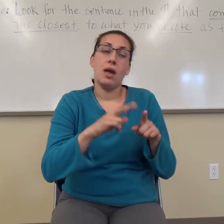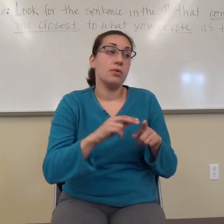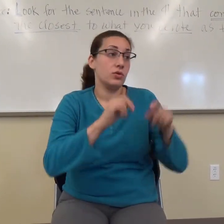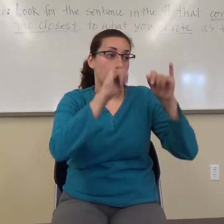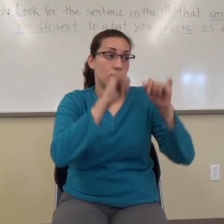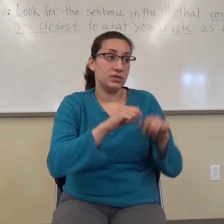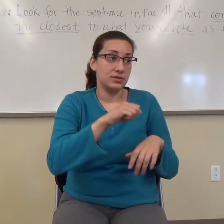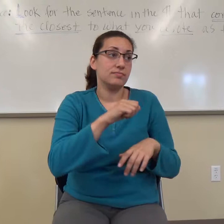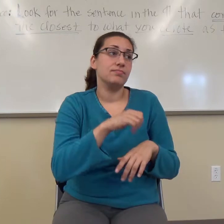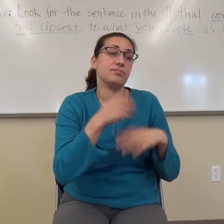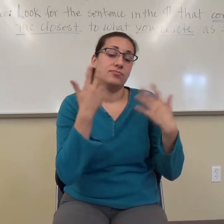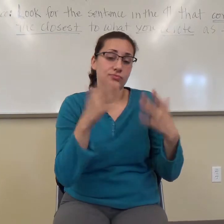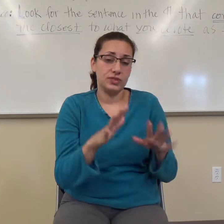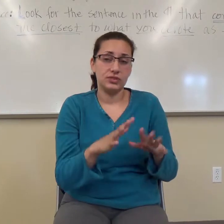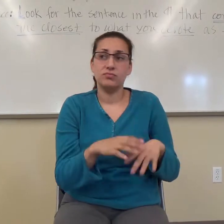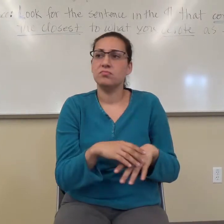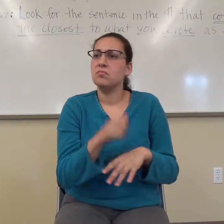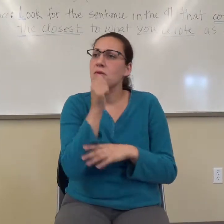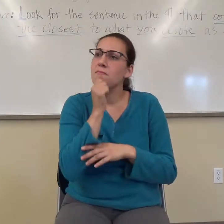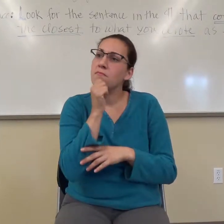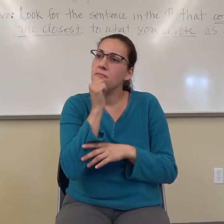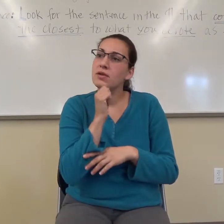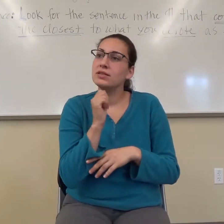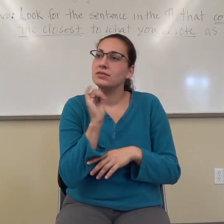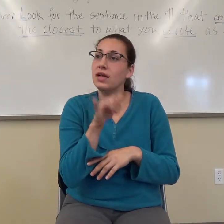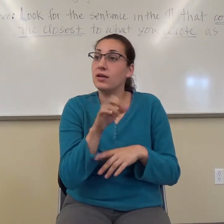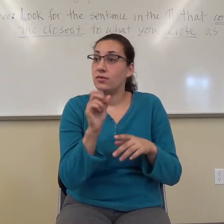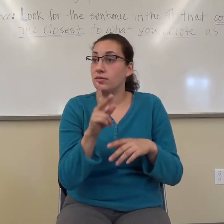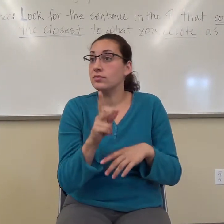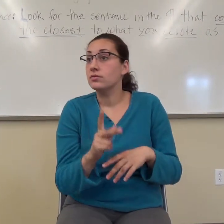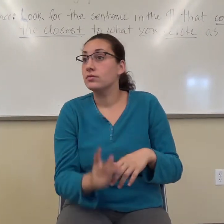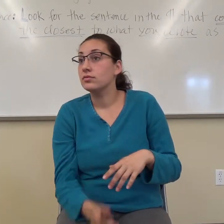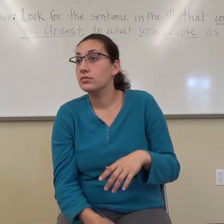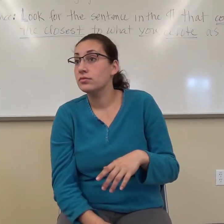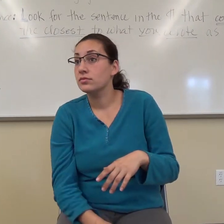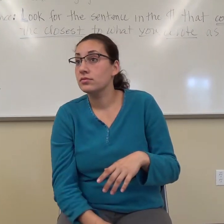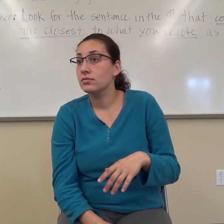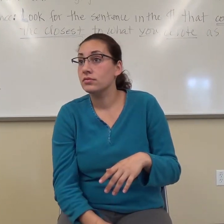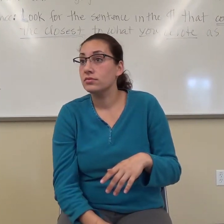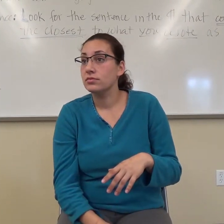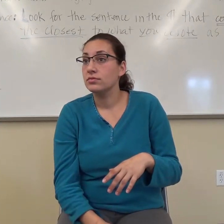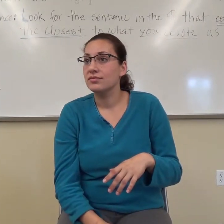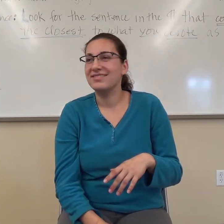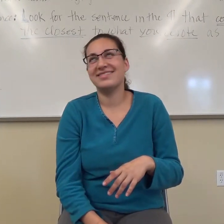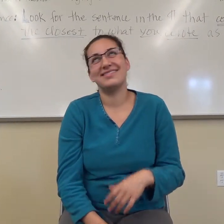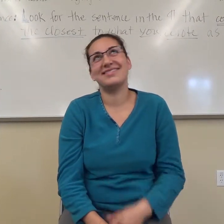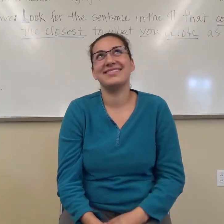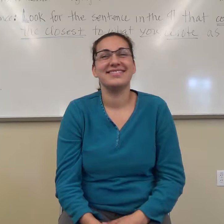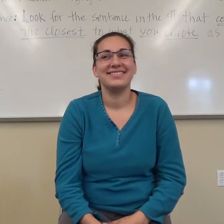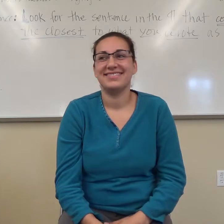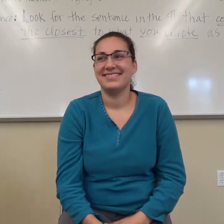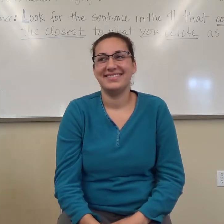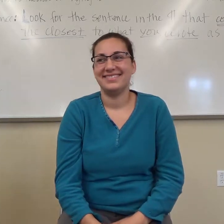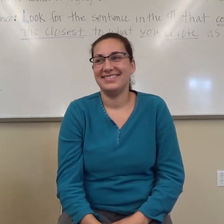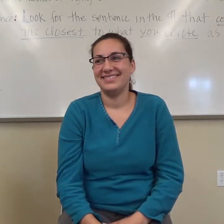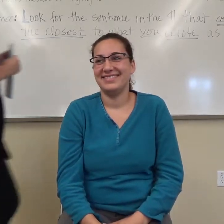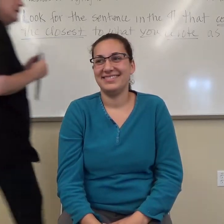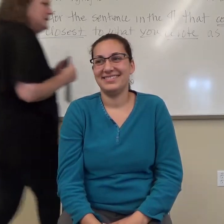and take your time with this. Read carefully, and then come up and pick up